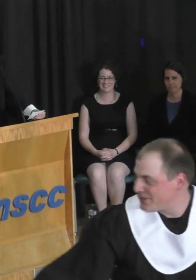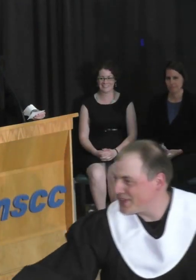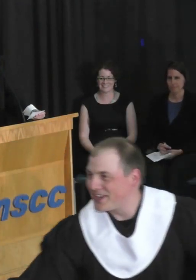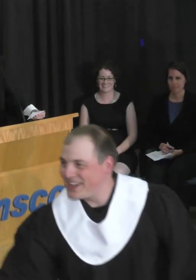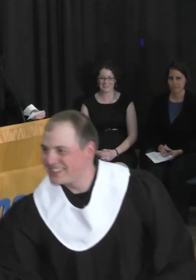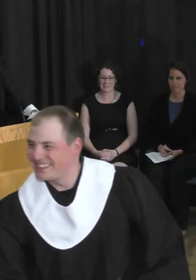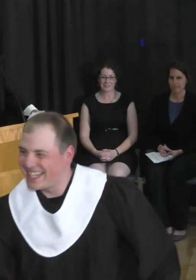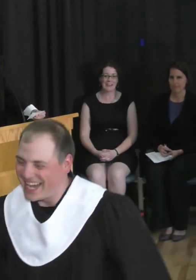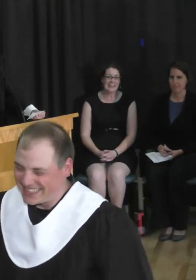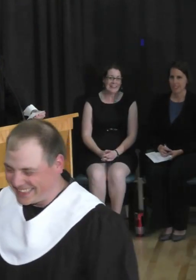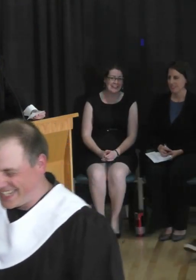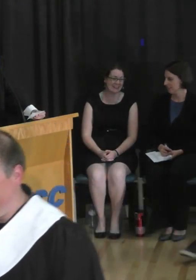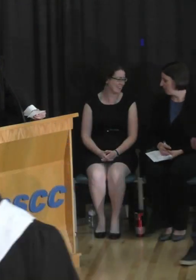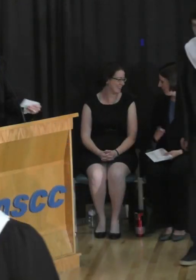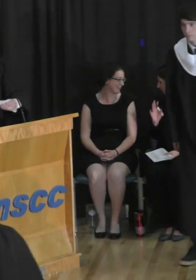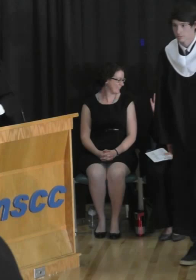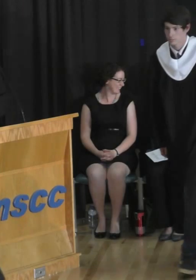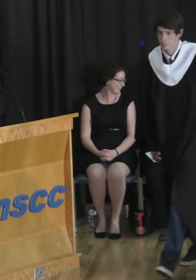Jared Cowie.